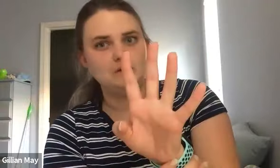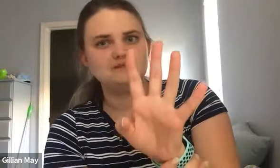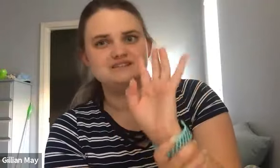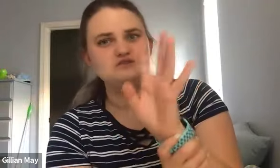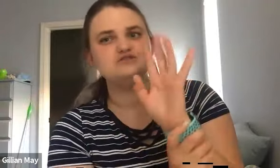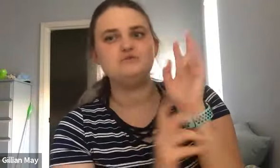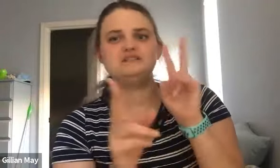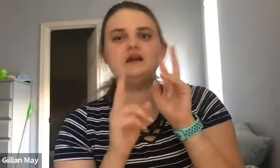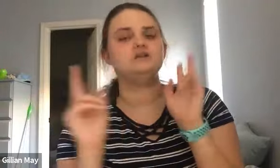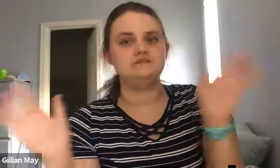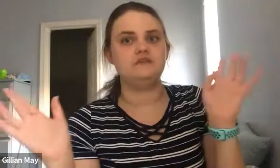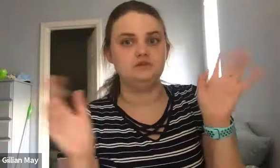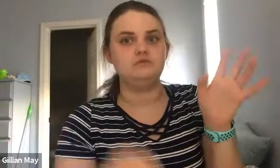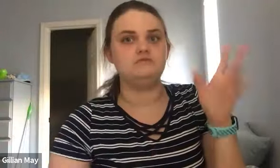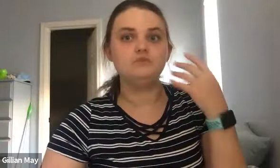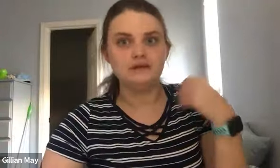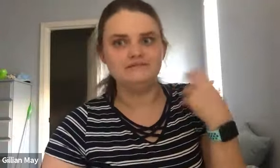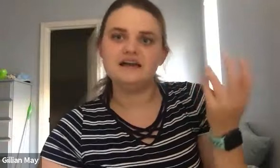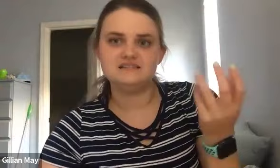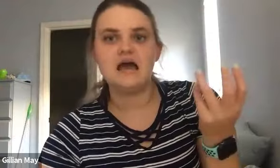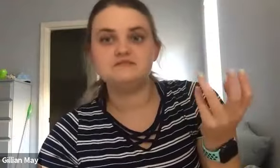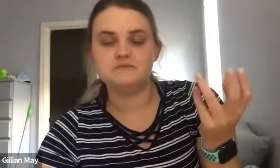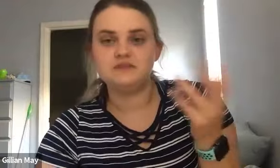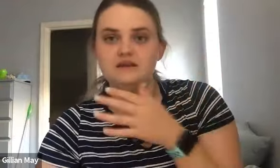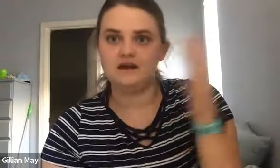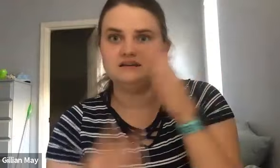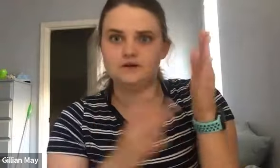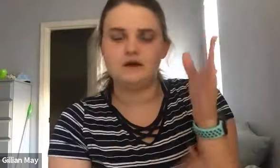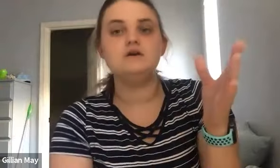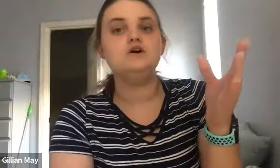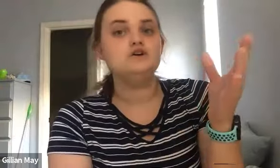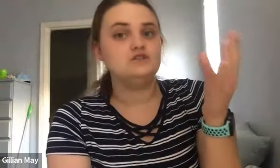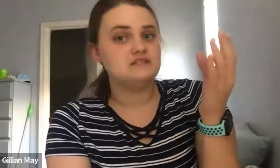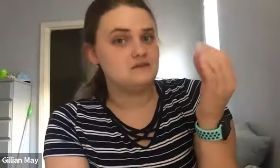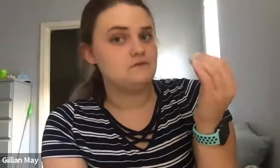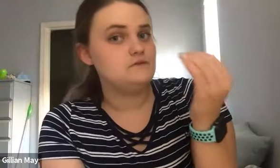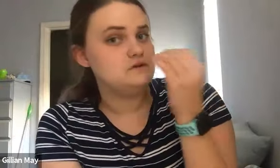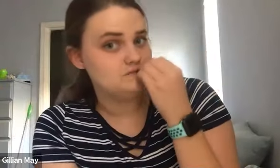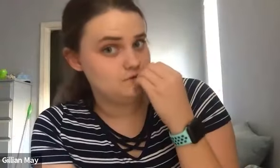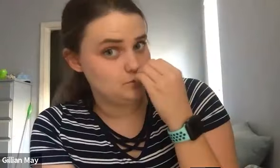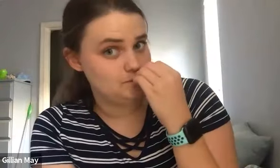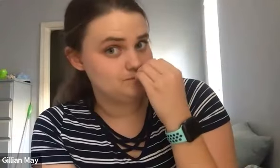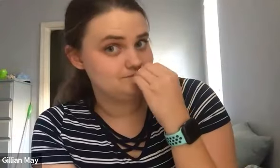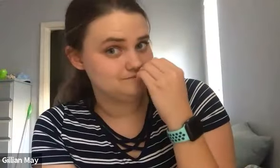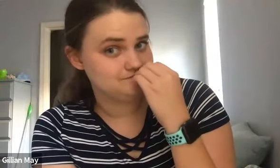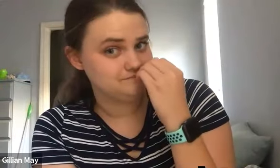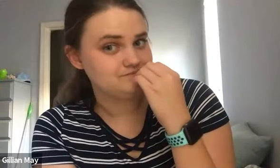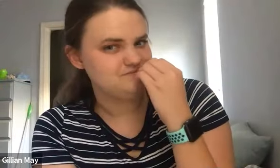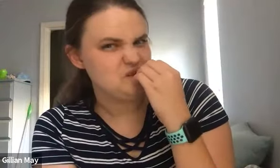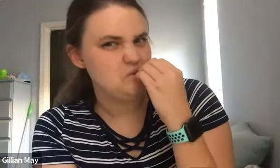clothes, because those are two ones that are different that you would like to have something kind of different about. So the sign for food is food. One